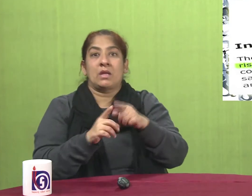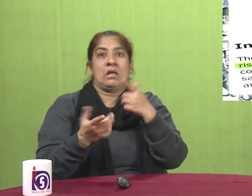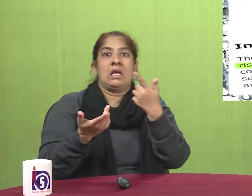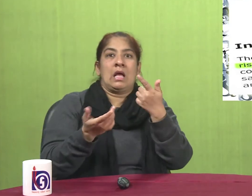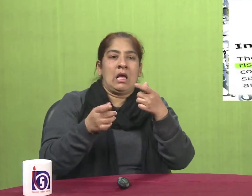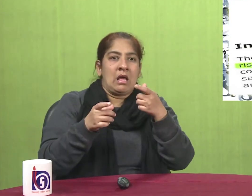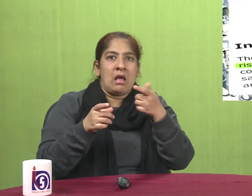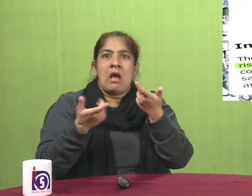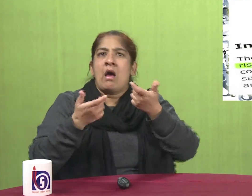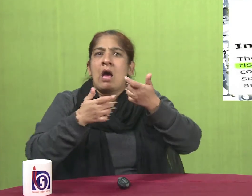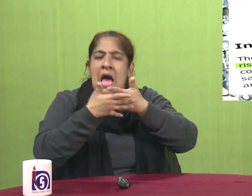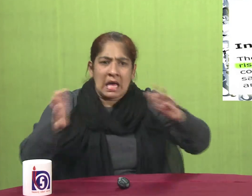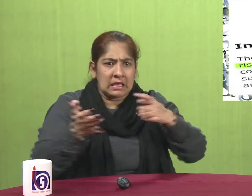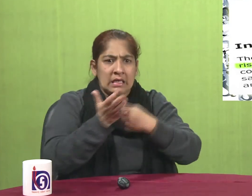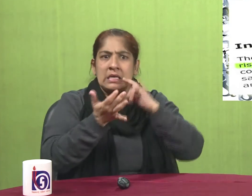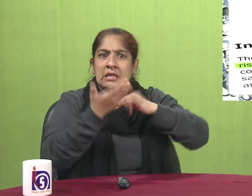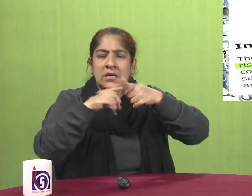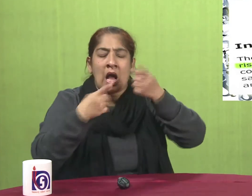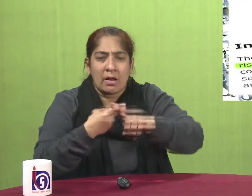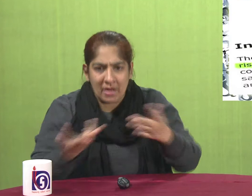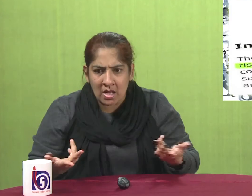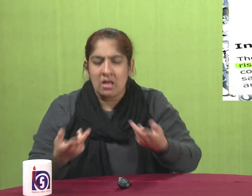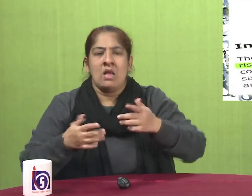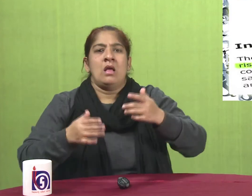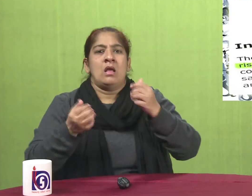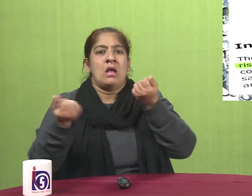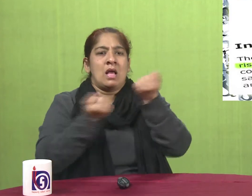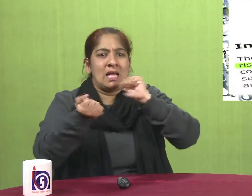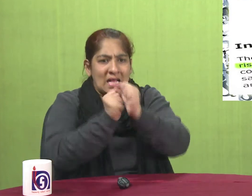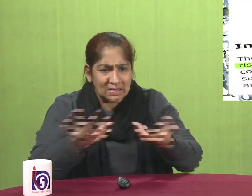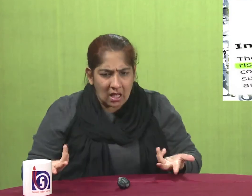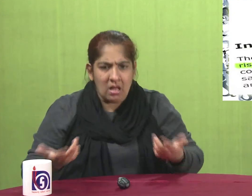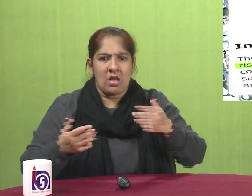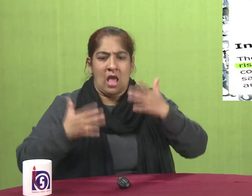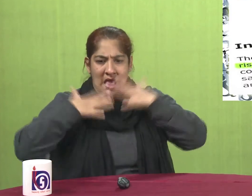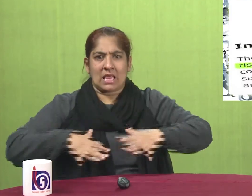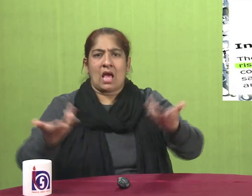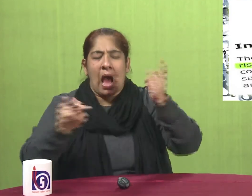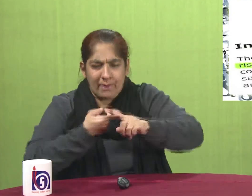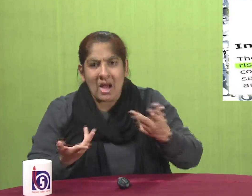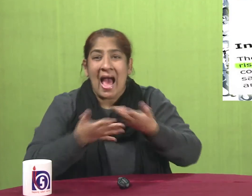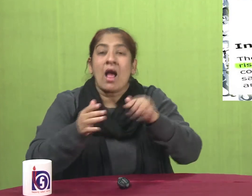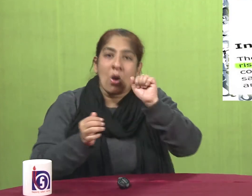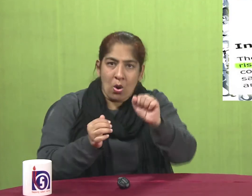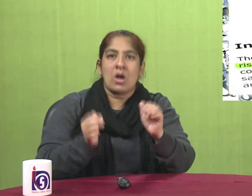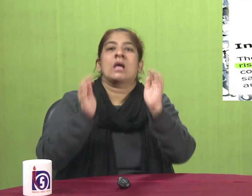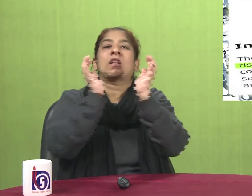security or a safety for a person. Whenever an accident happens or anything happens,